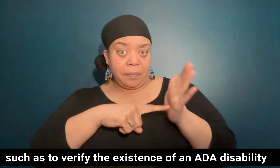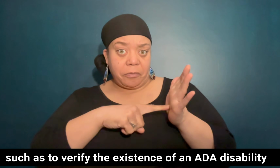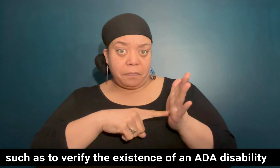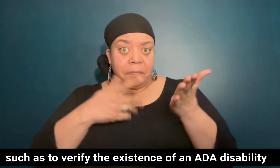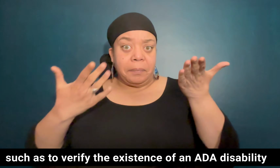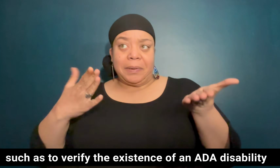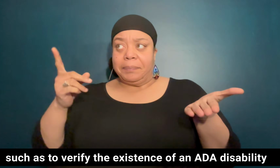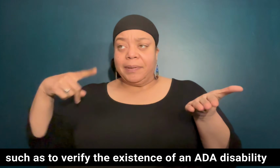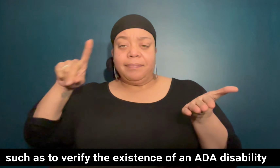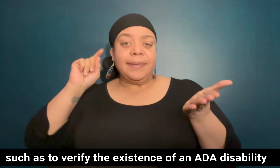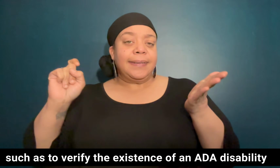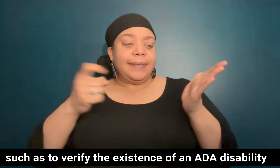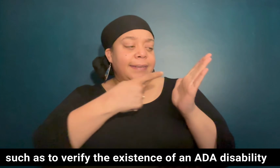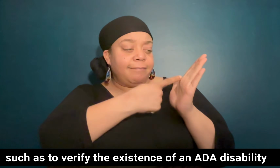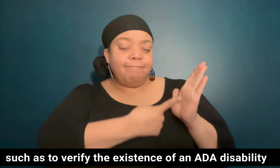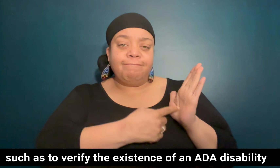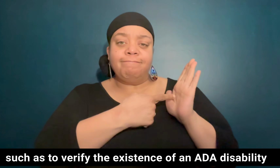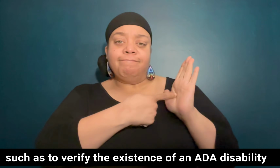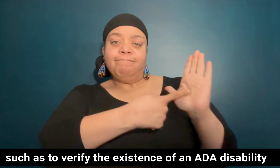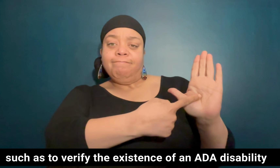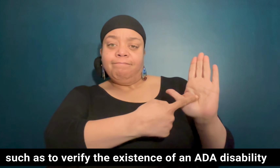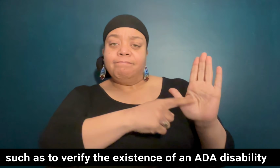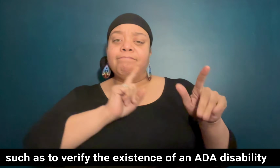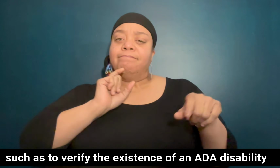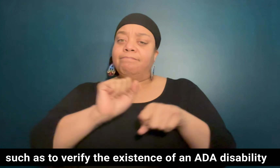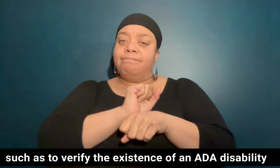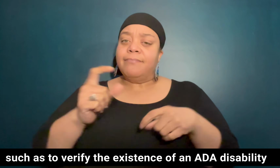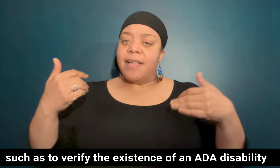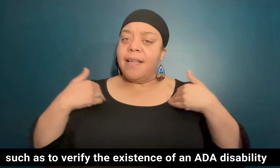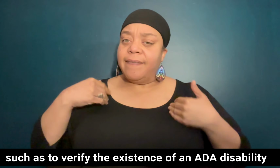such as to verify the existence of an ADA disability